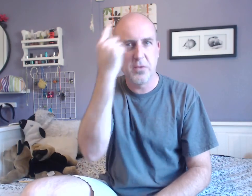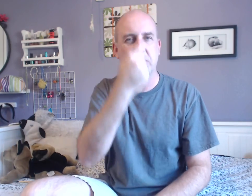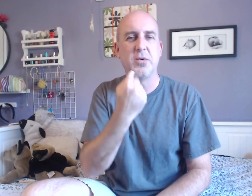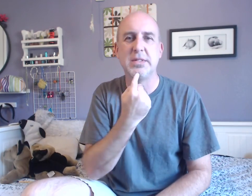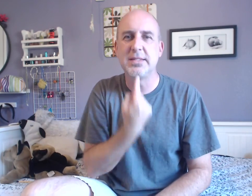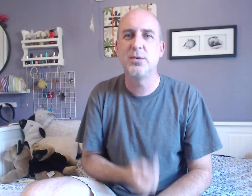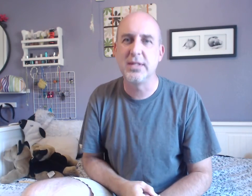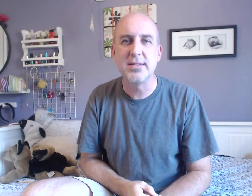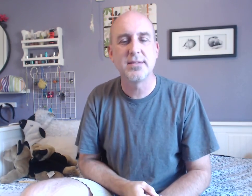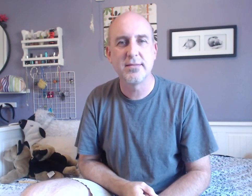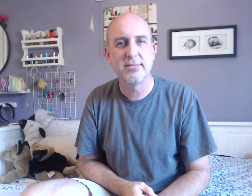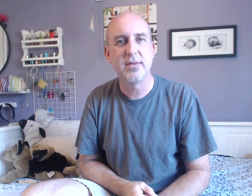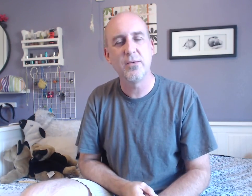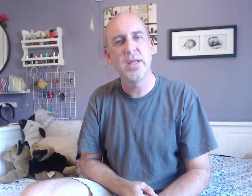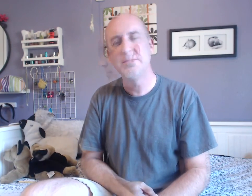very serious. All right?